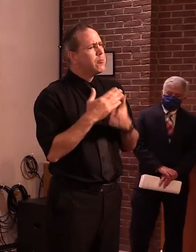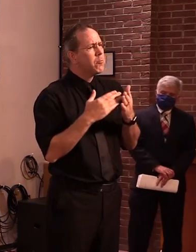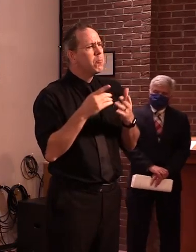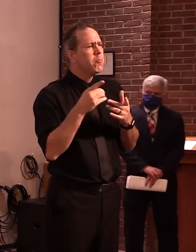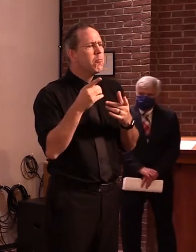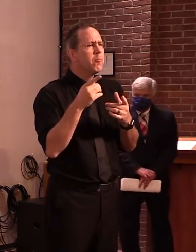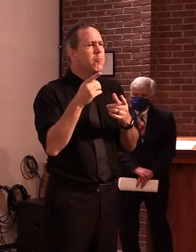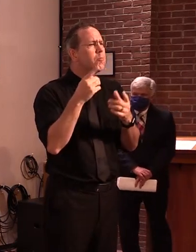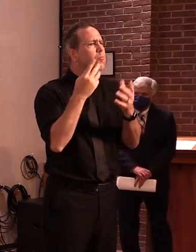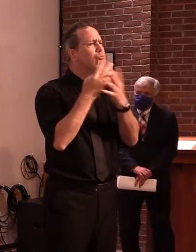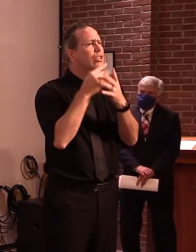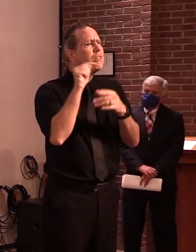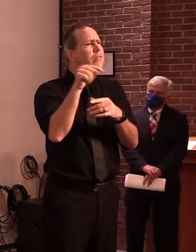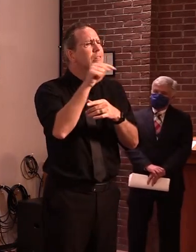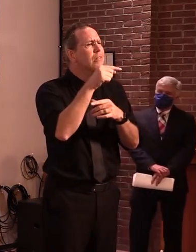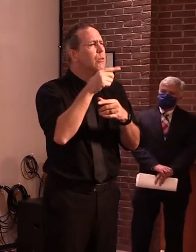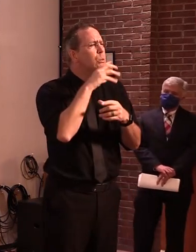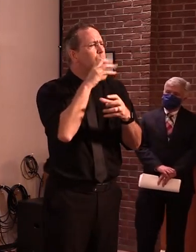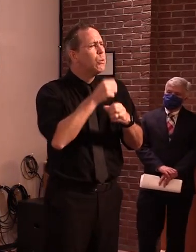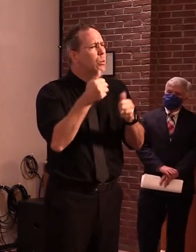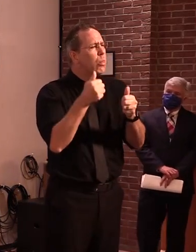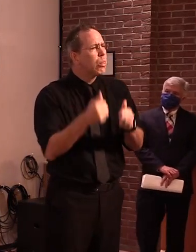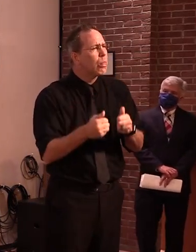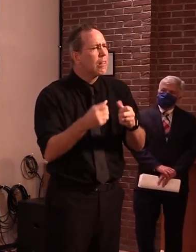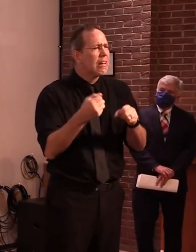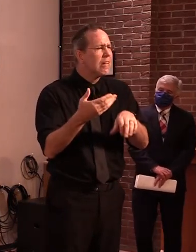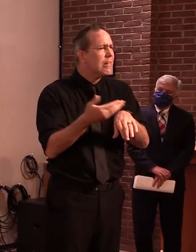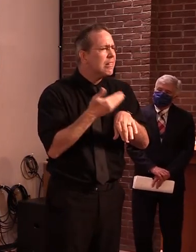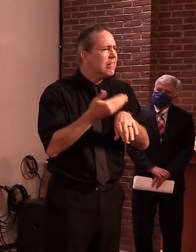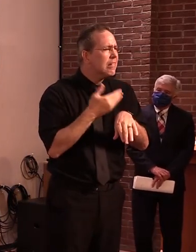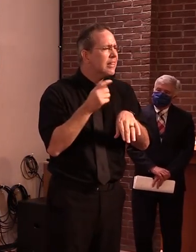think you may have been through some of them.